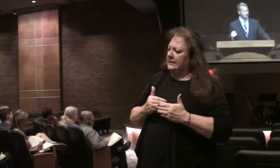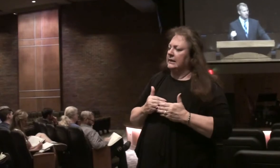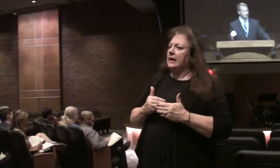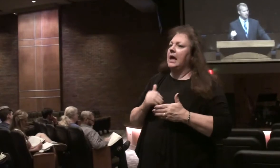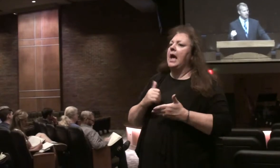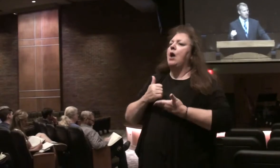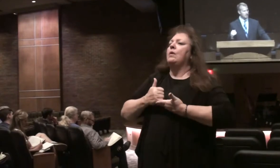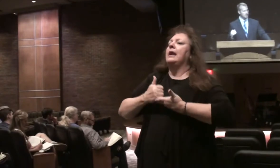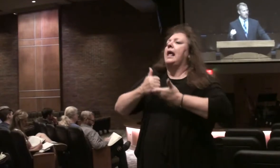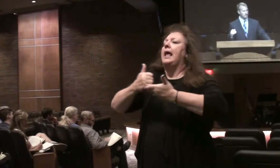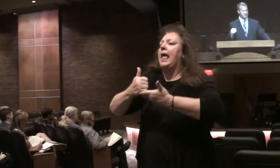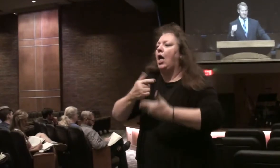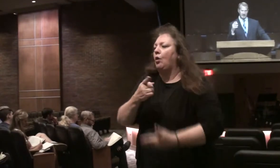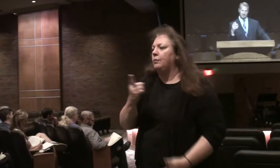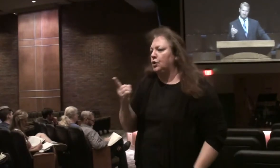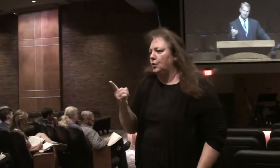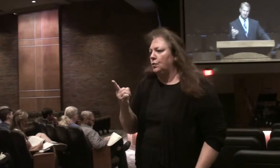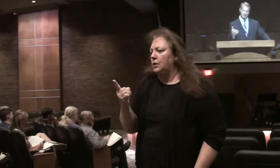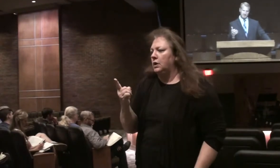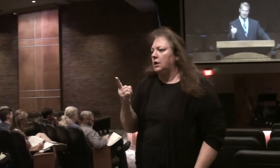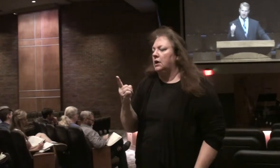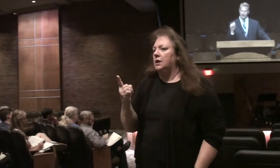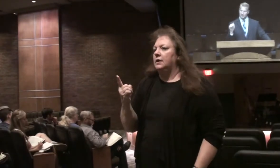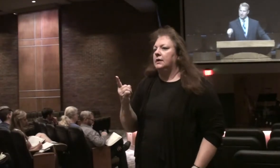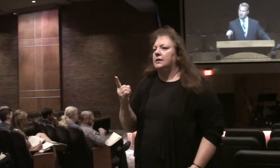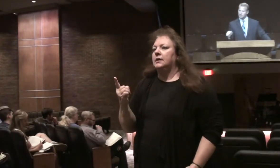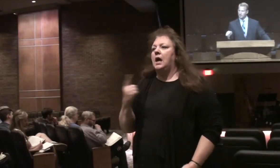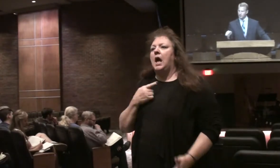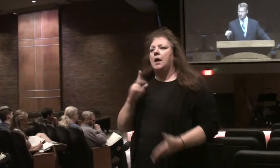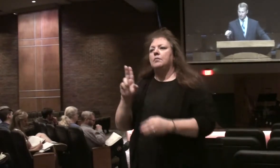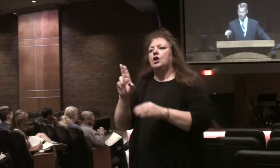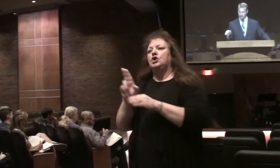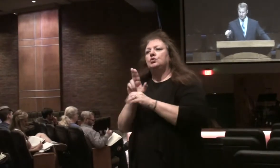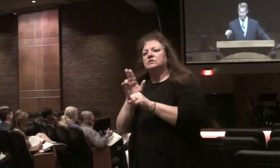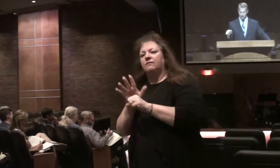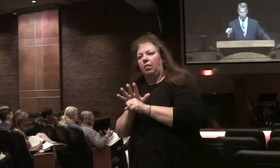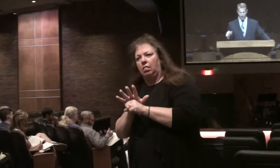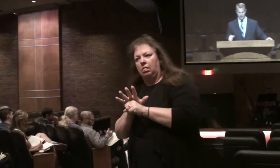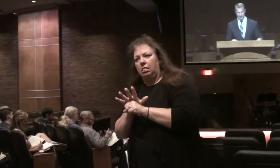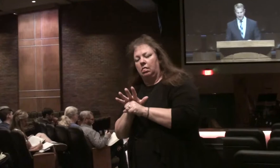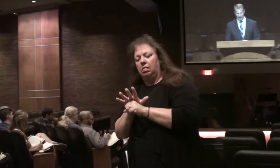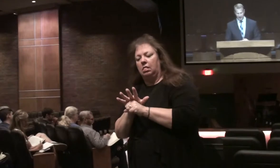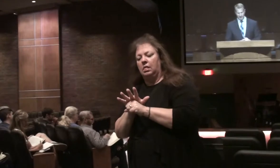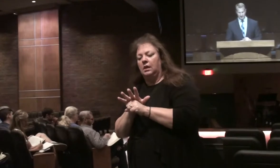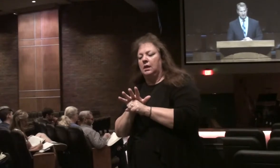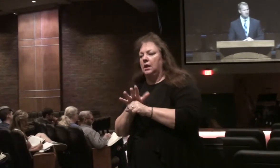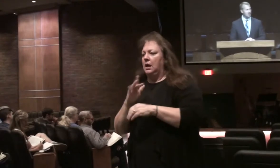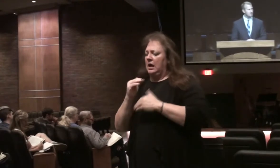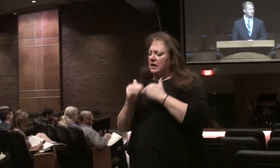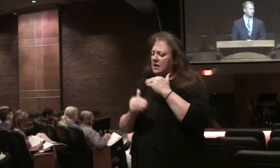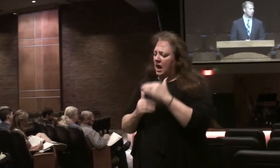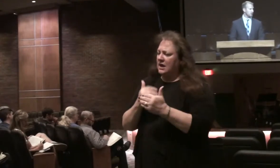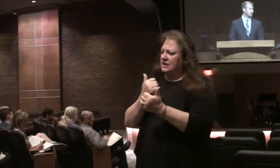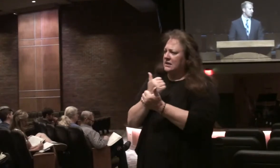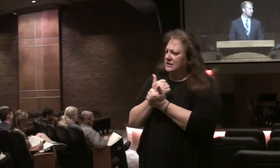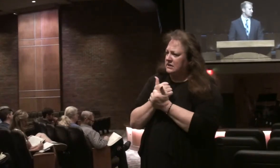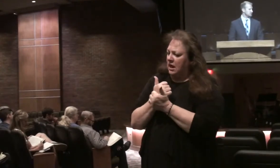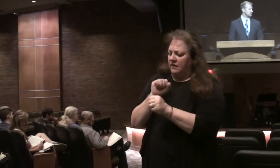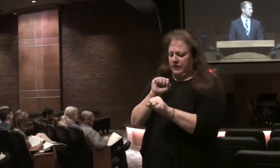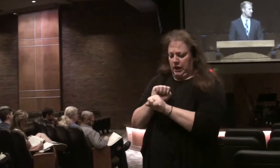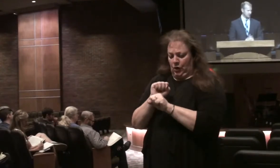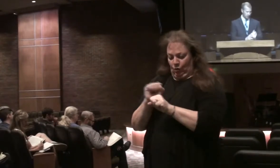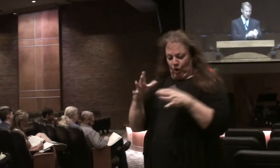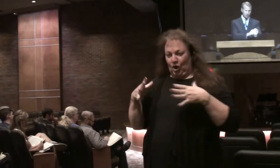useful. Not just I'm pleasant, but I'm useful. You know, one that said kindness is love in work